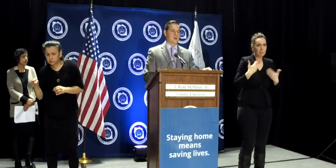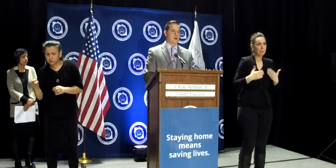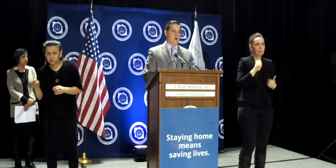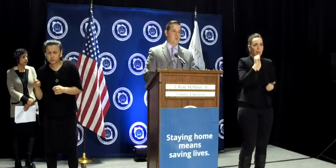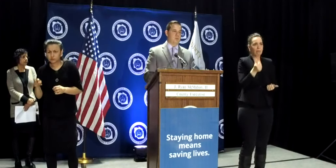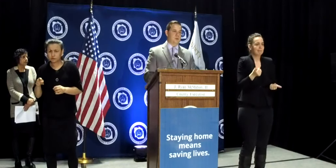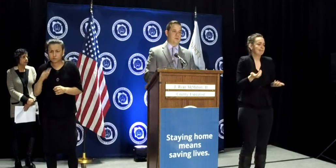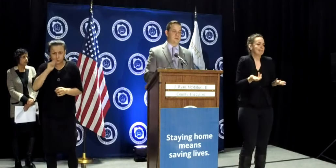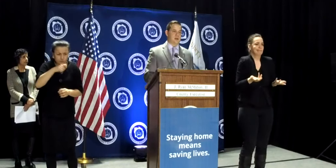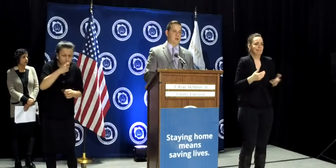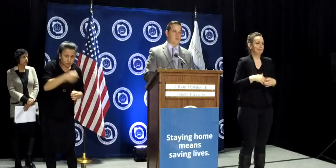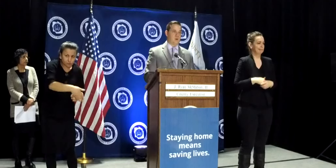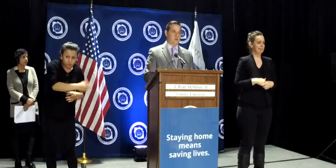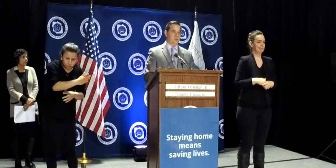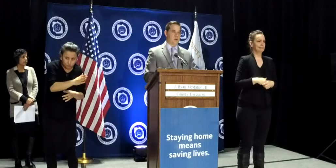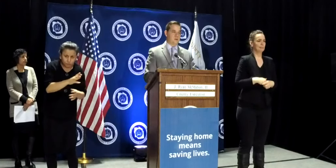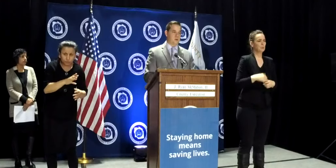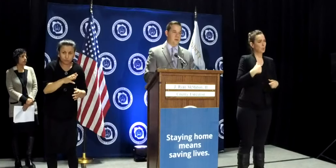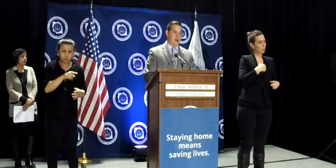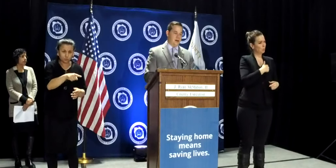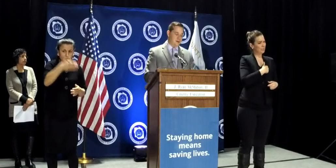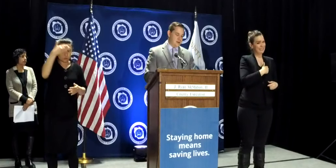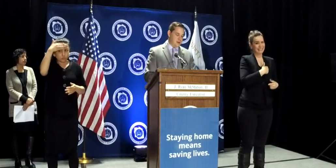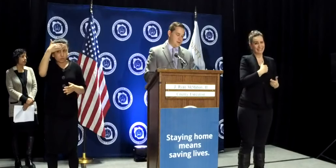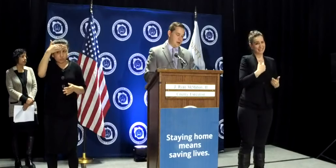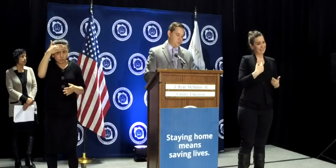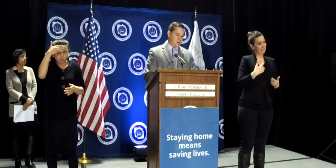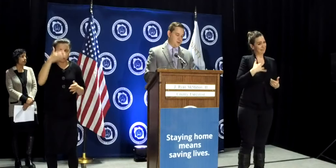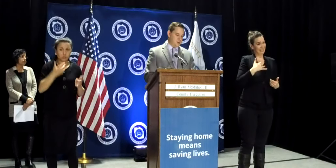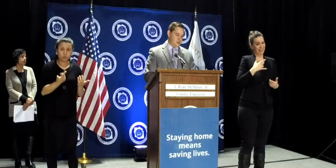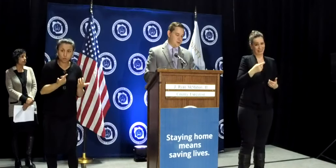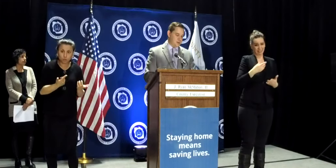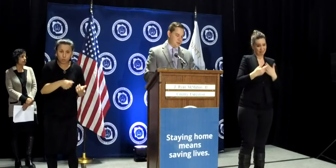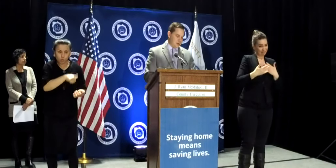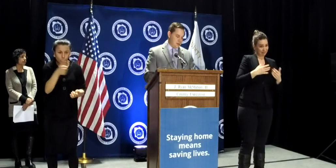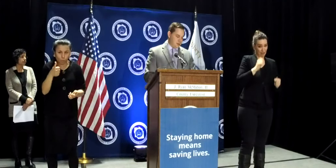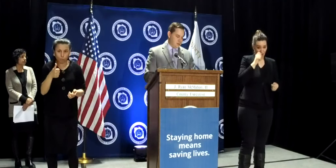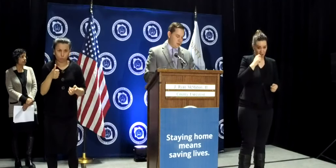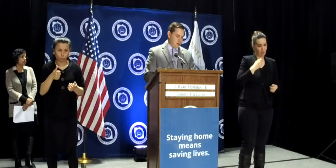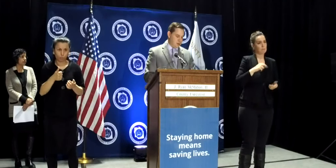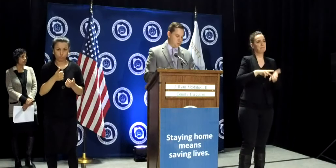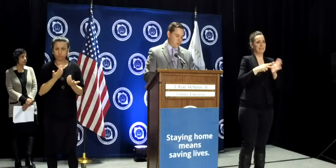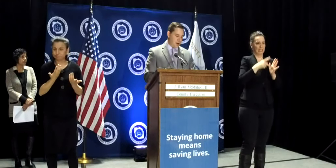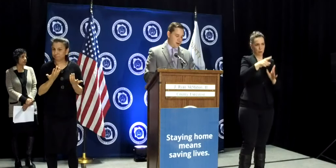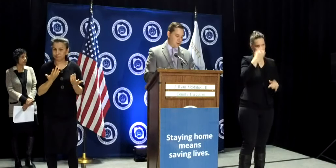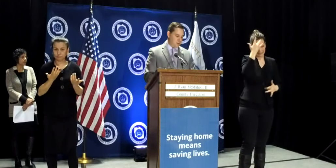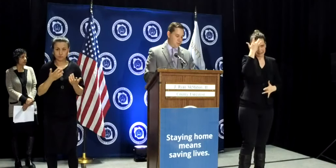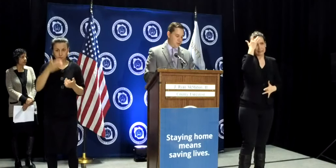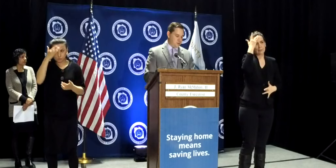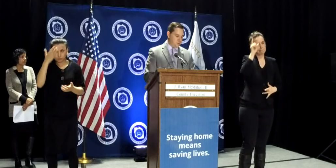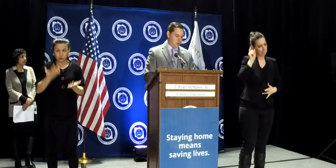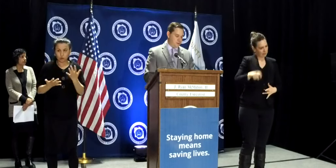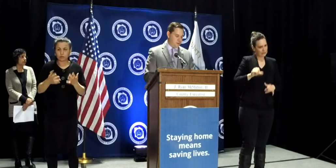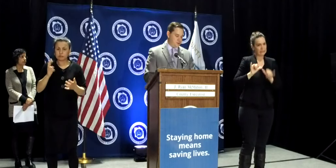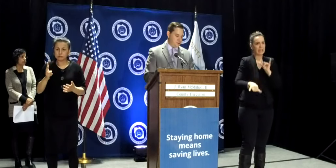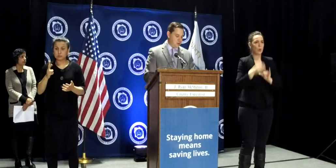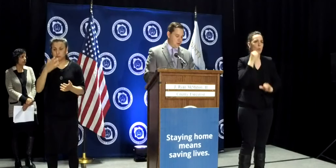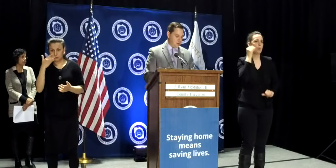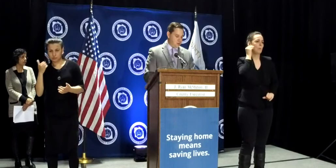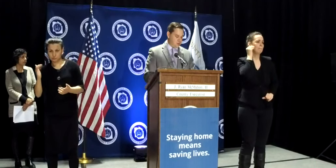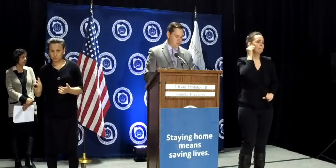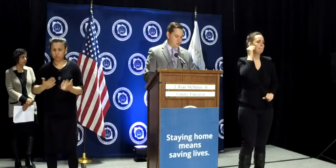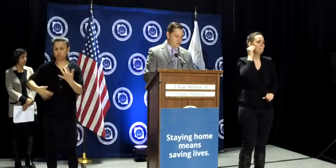anyways. We put this executive order in place early on. It's helped us contain a potential spread of